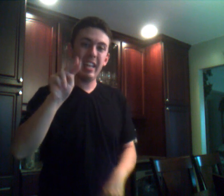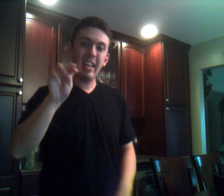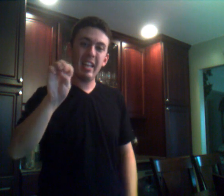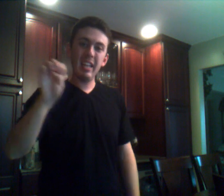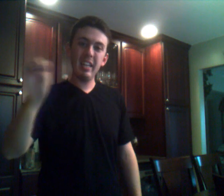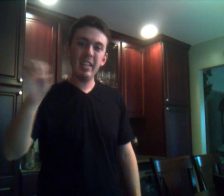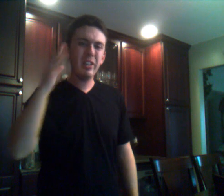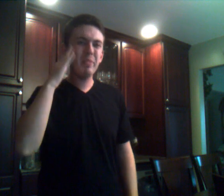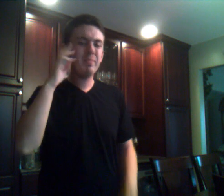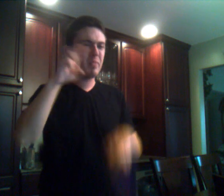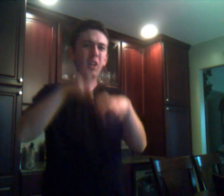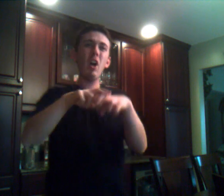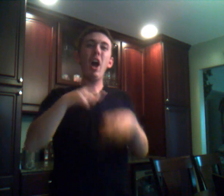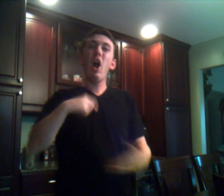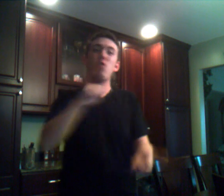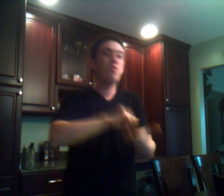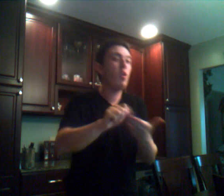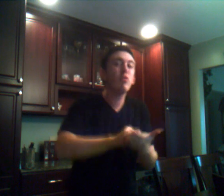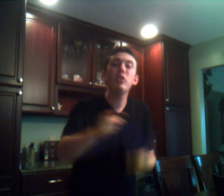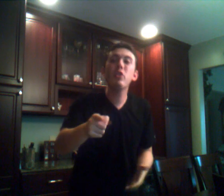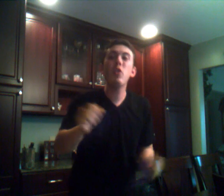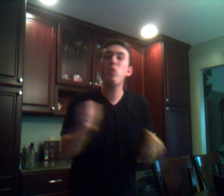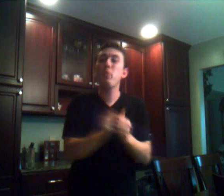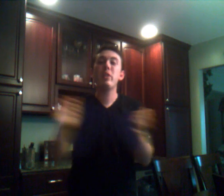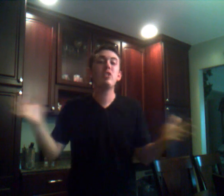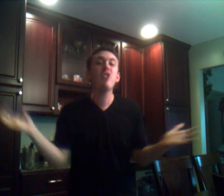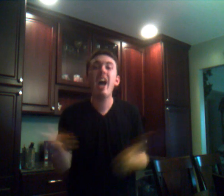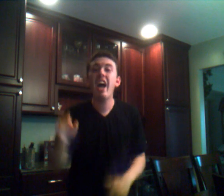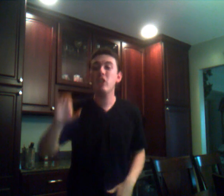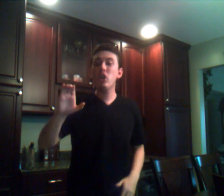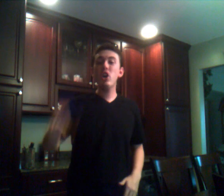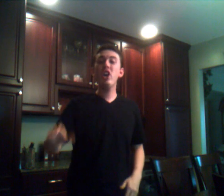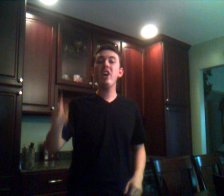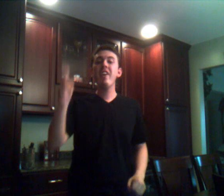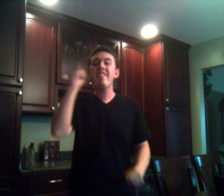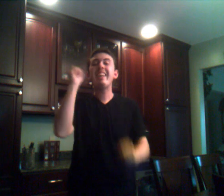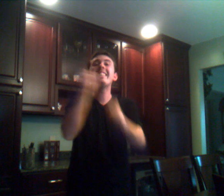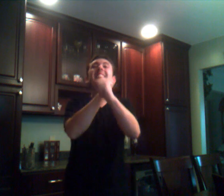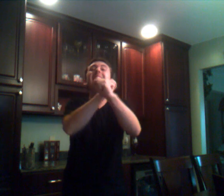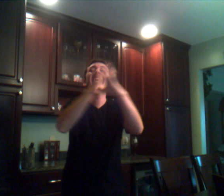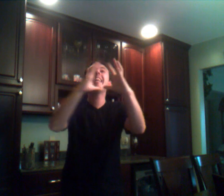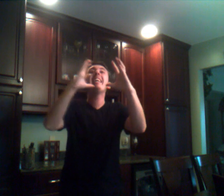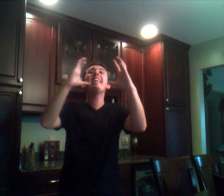I wrote to you with childhood fantasies